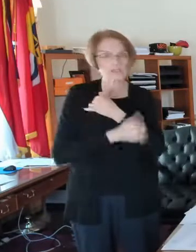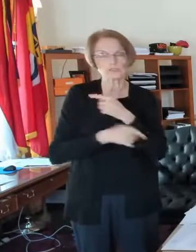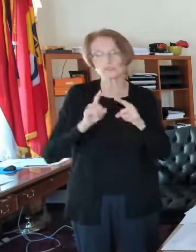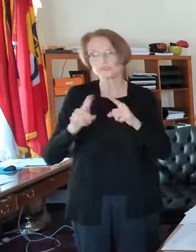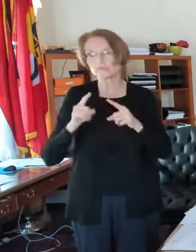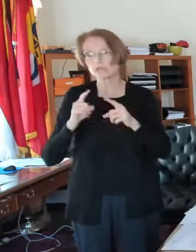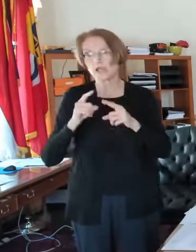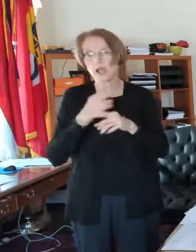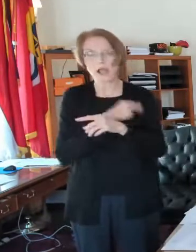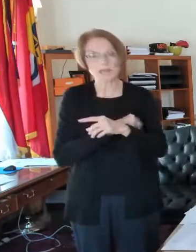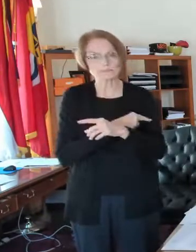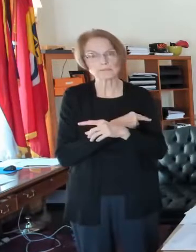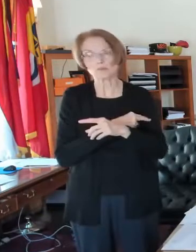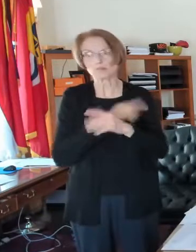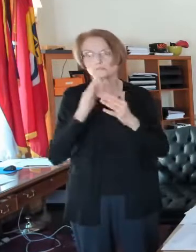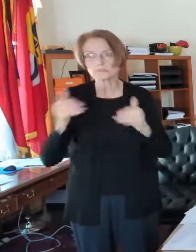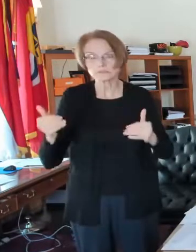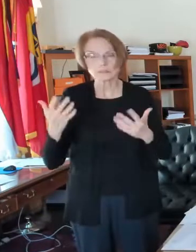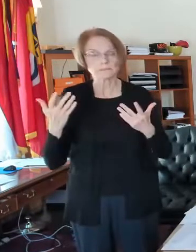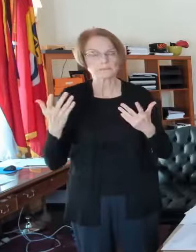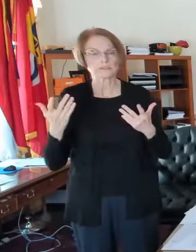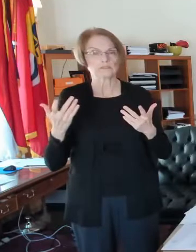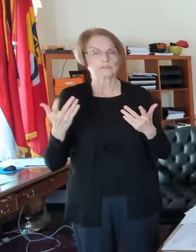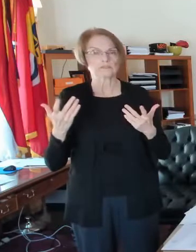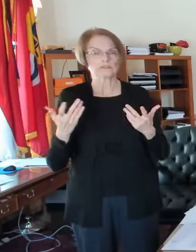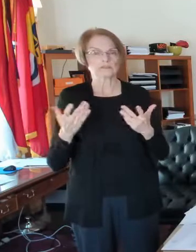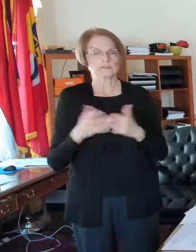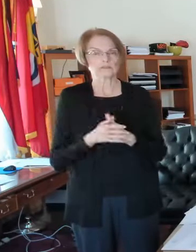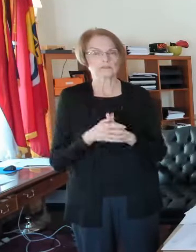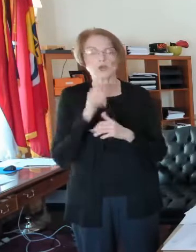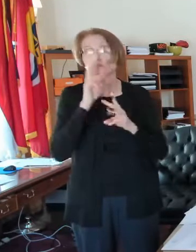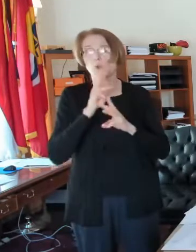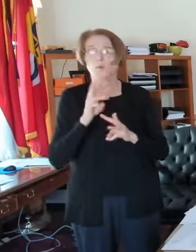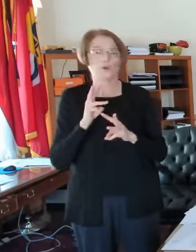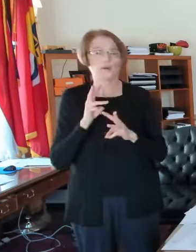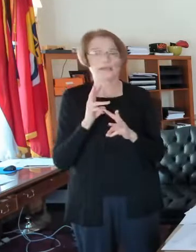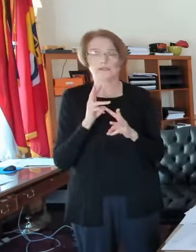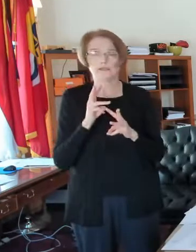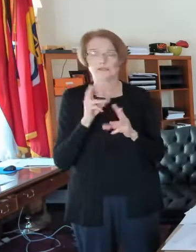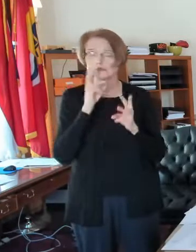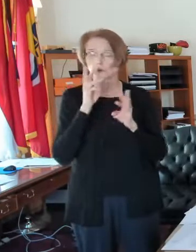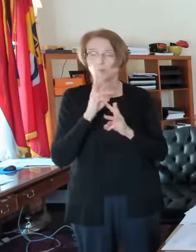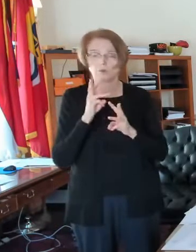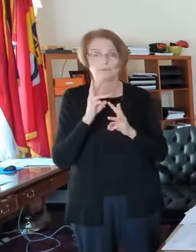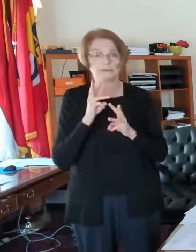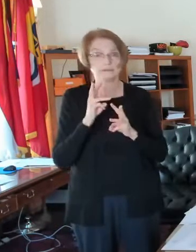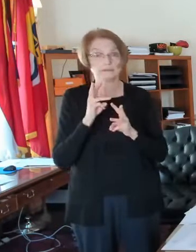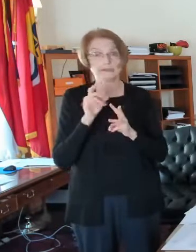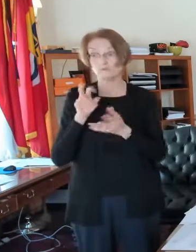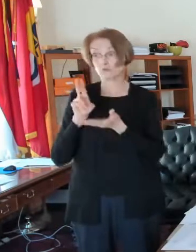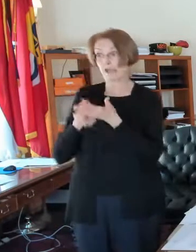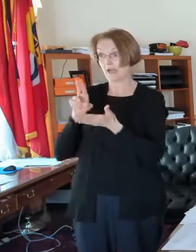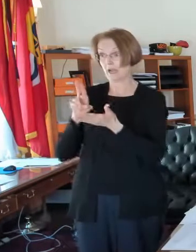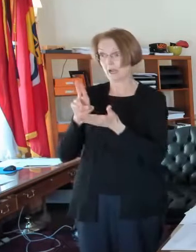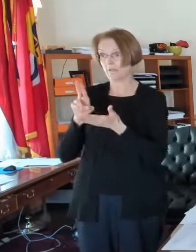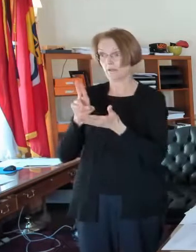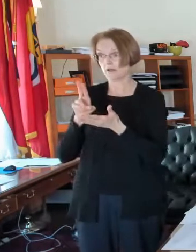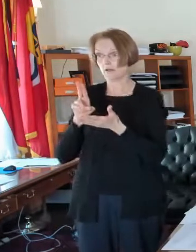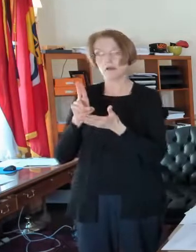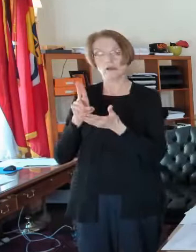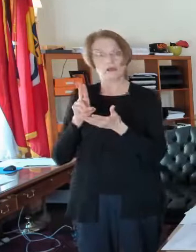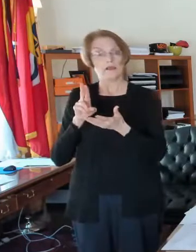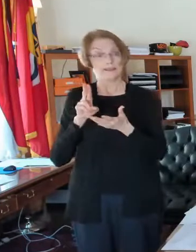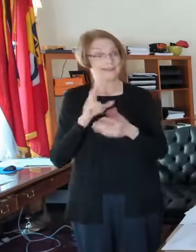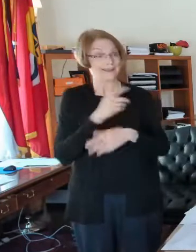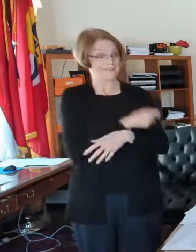hospital systems. And so don't worry about that. We know that people are getting vaccinated where they